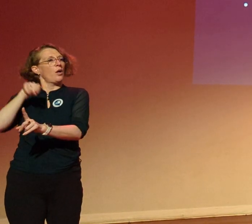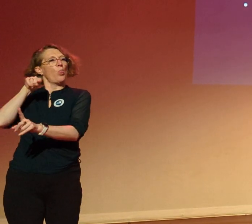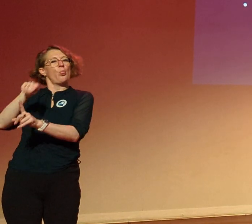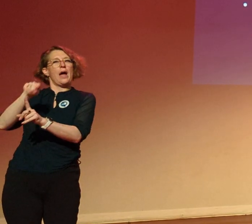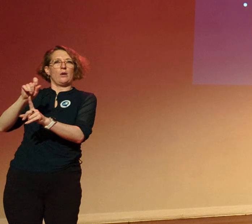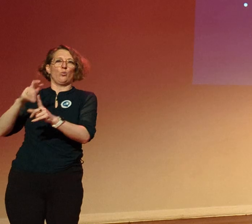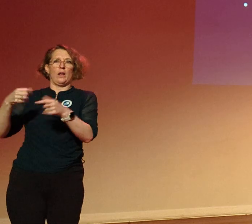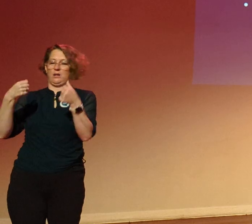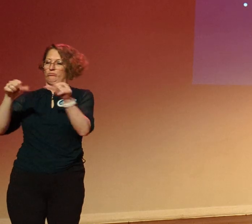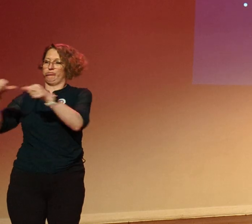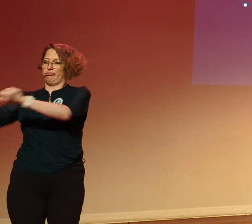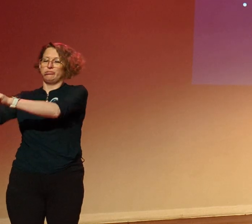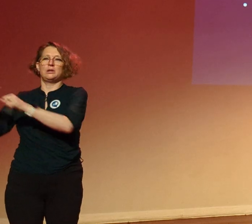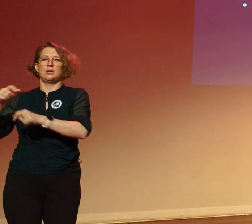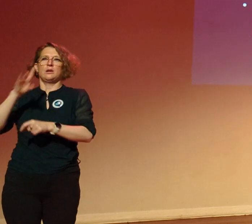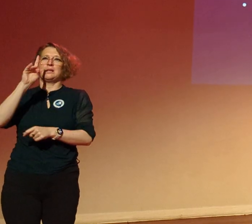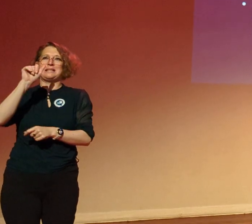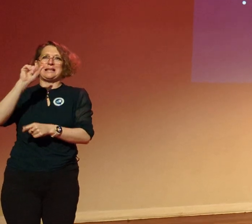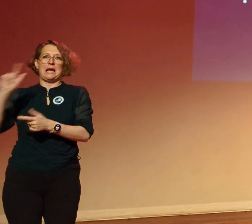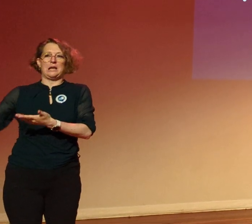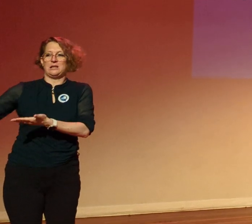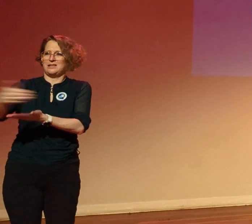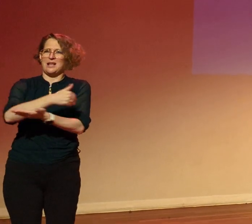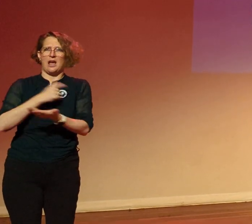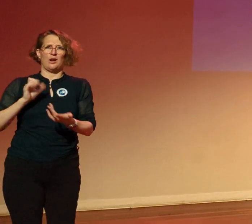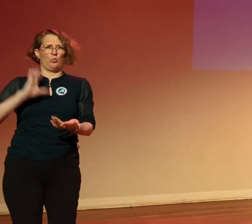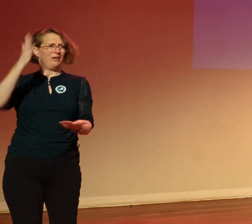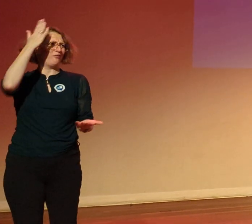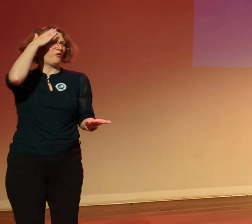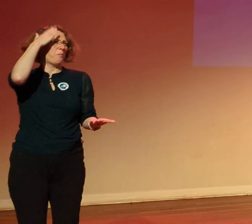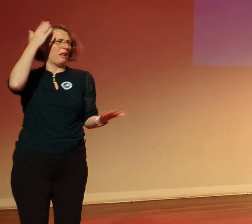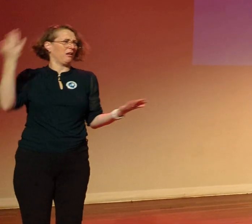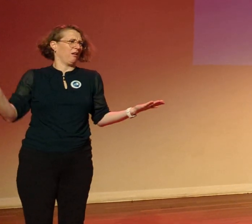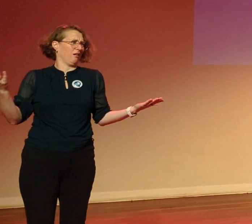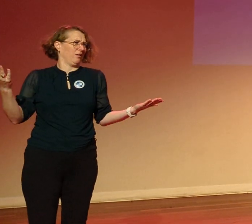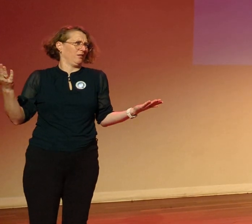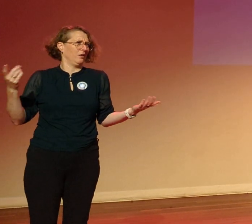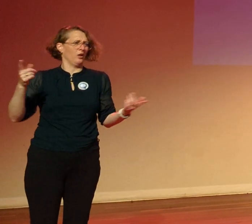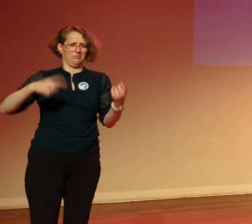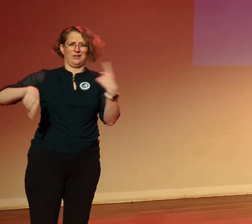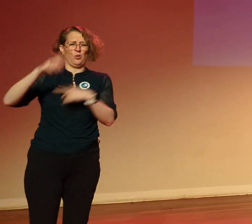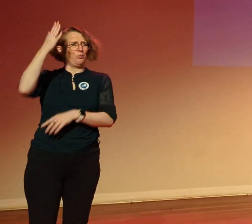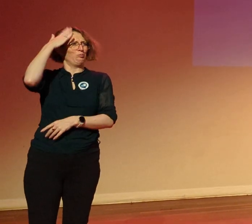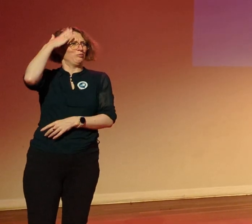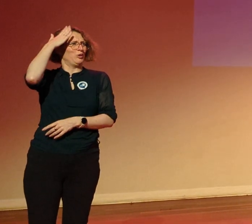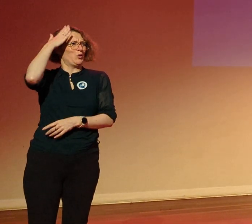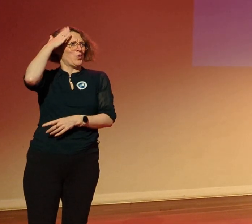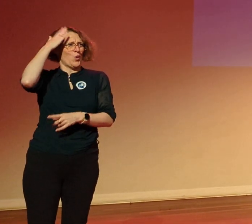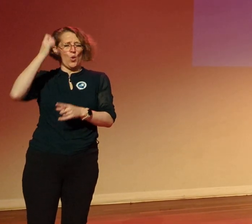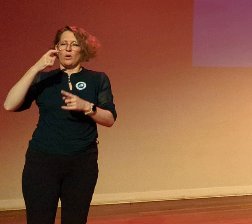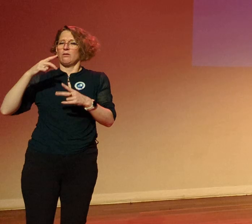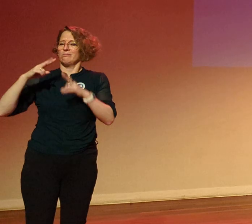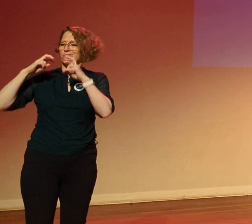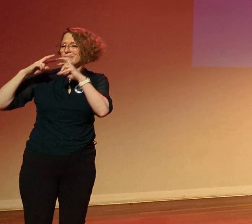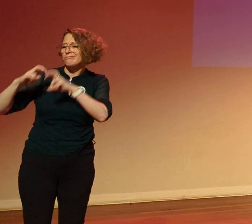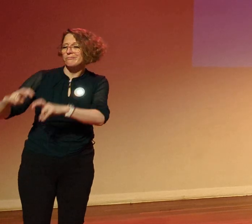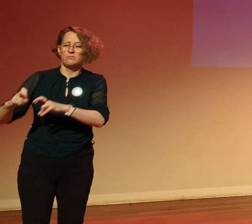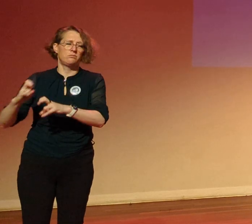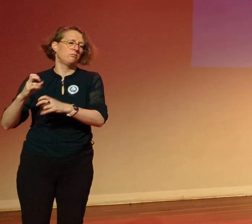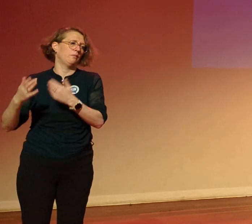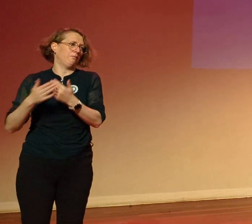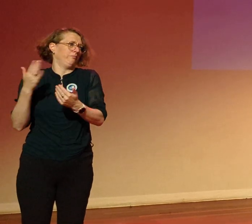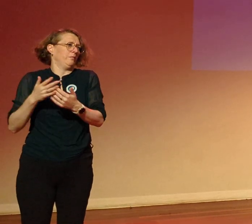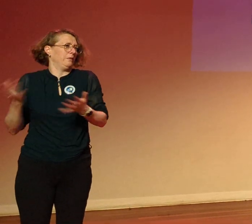of data sets which we know what they look like, which we are familiar with. It can be used to reduce a lot of the